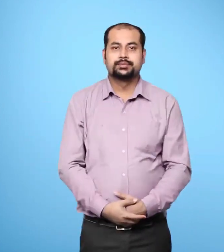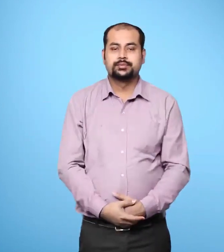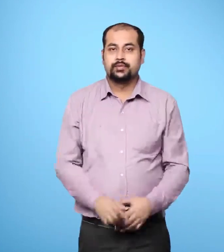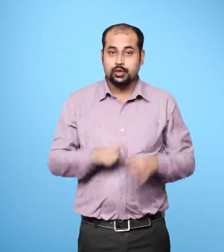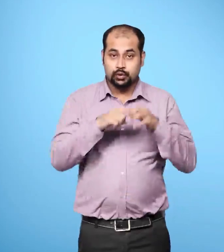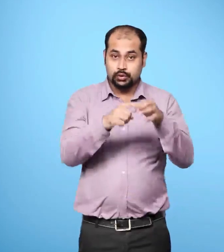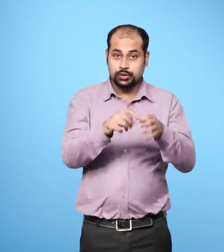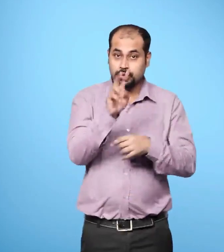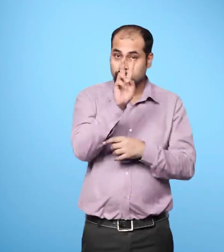Question 2.